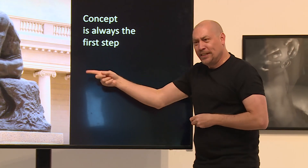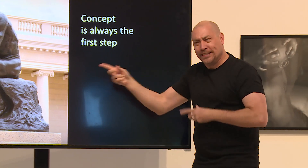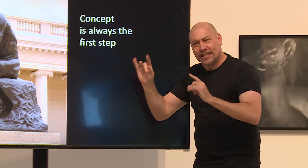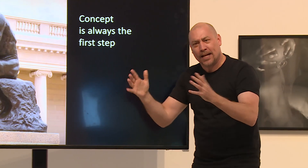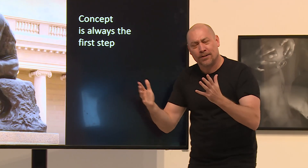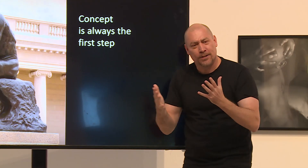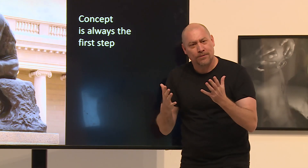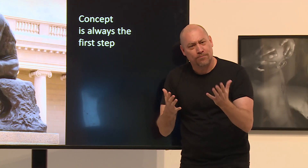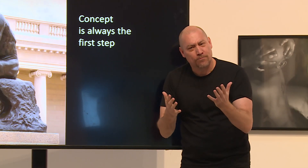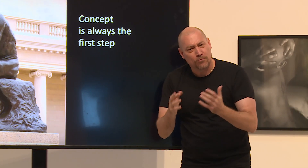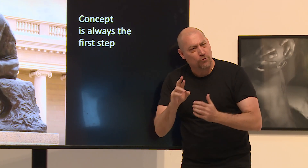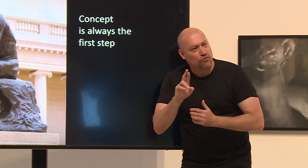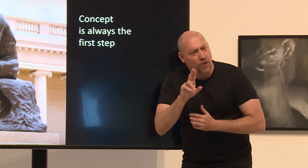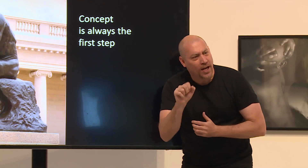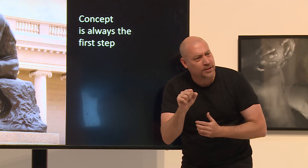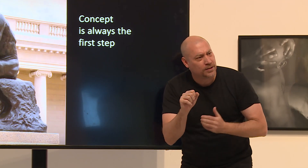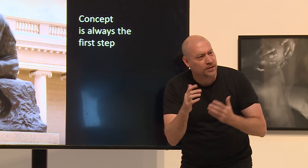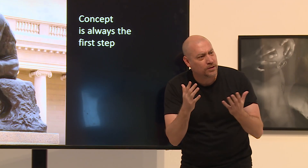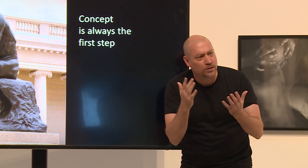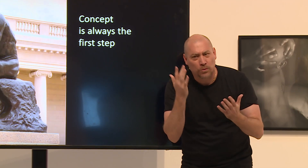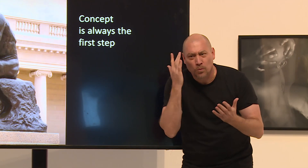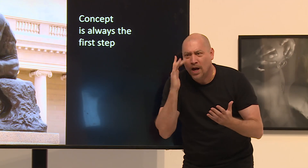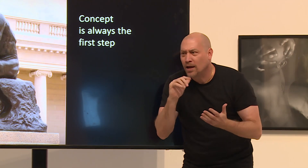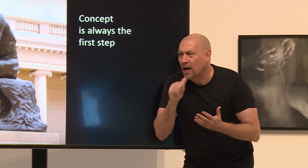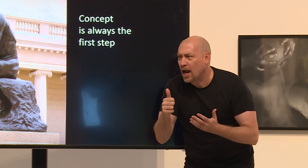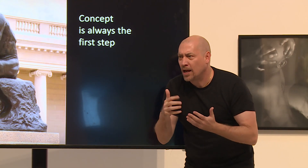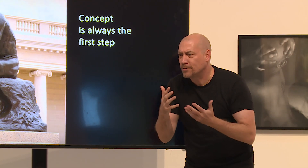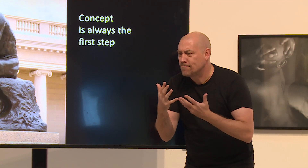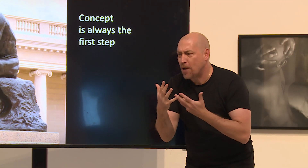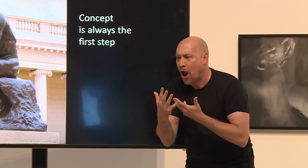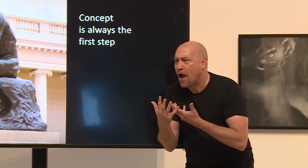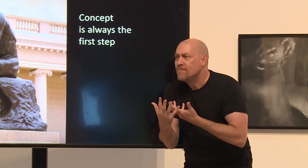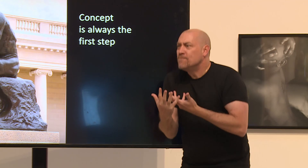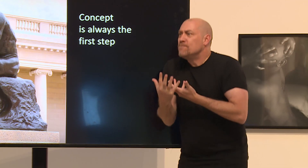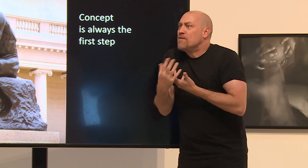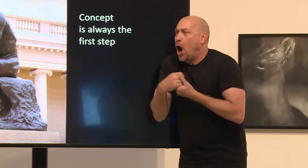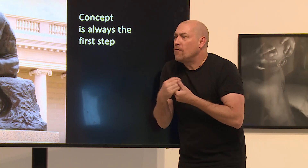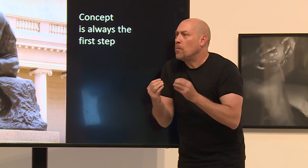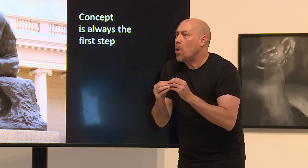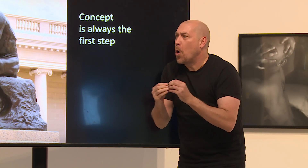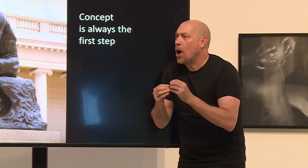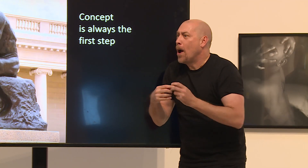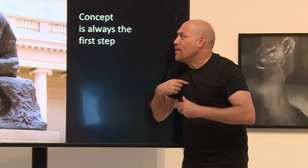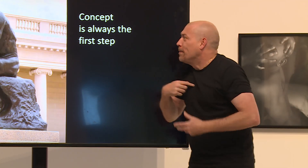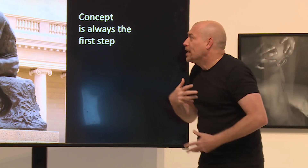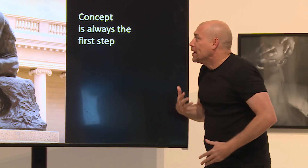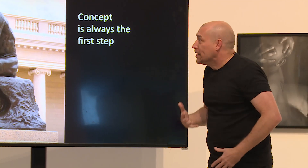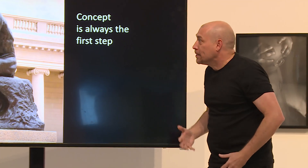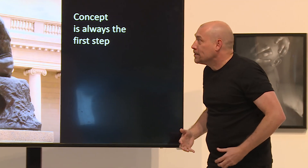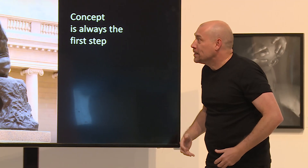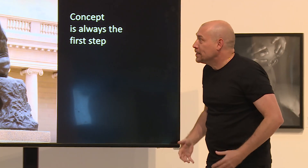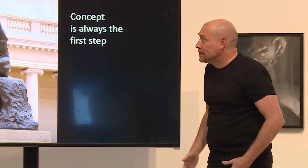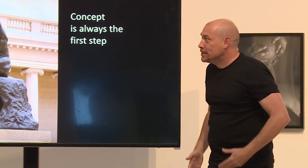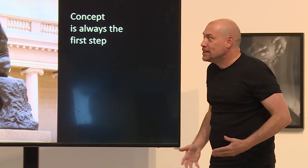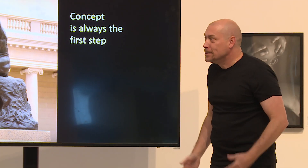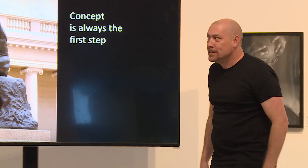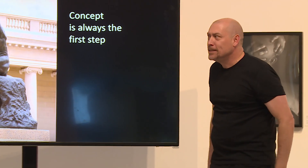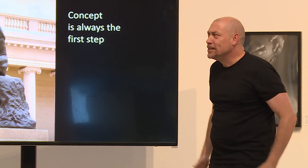restaurant? And we were thinking about, why don't we do